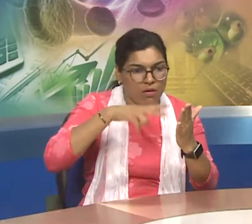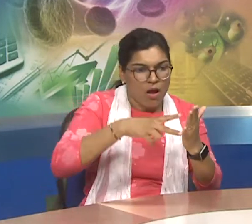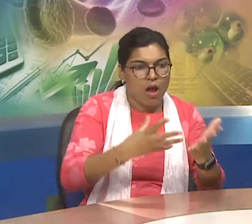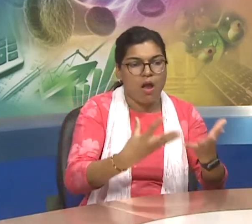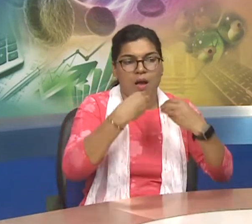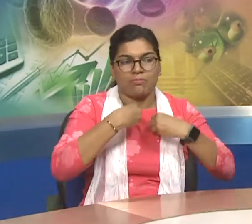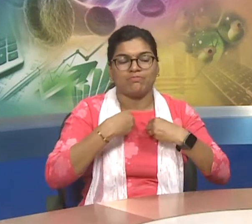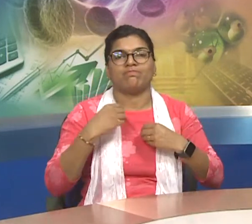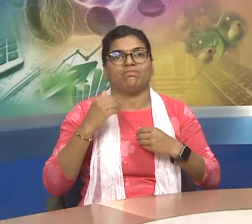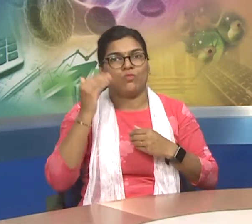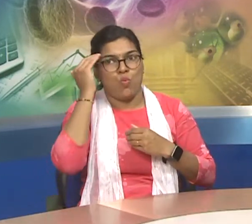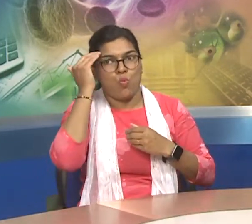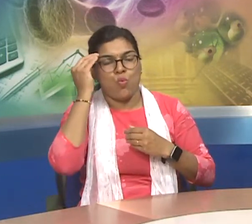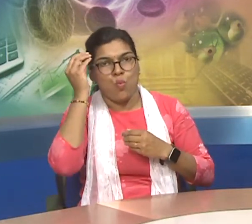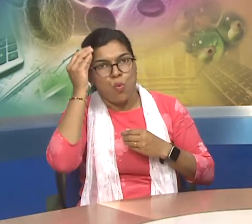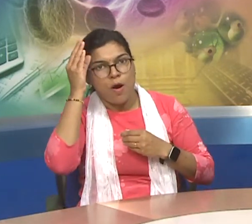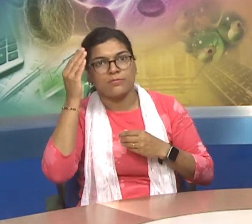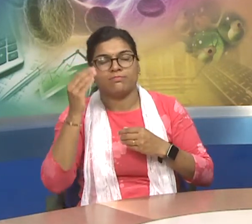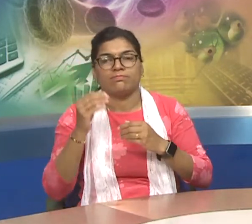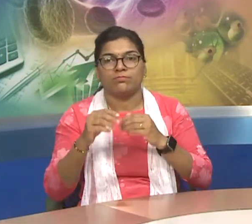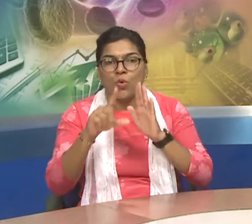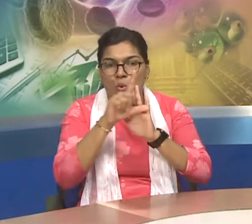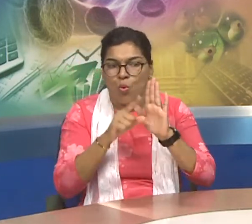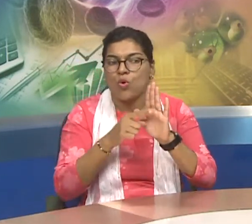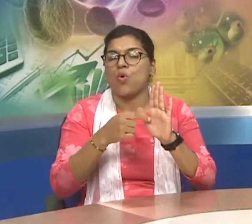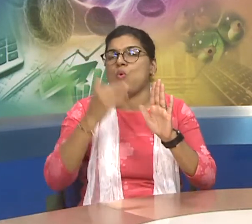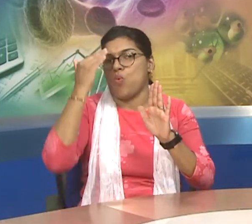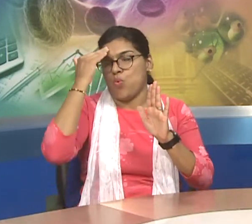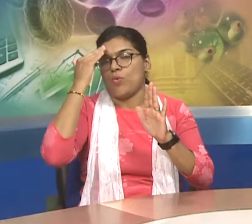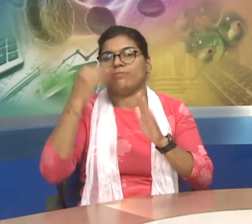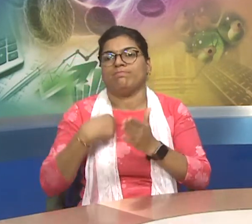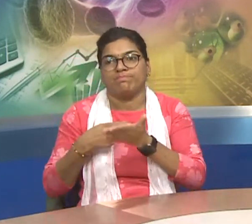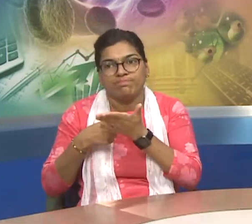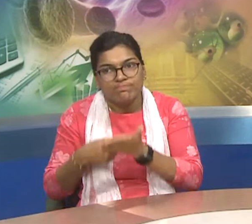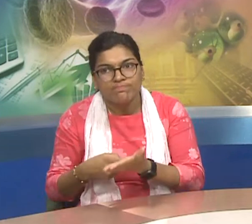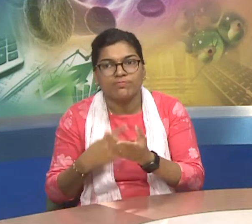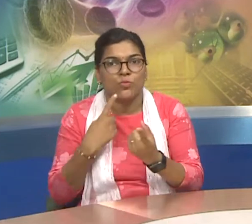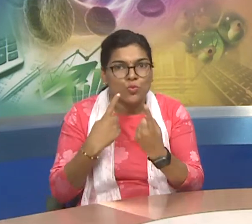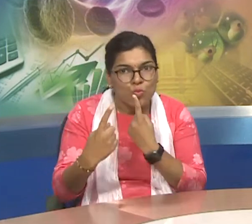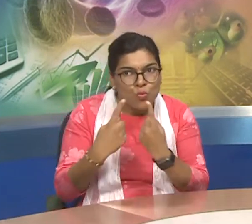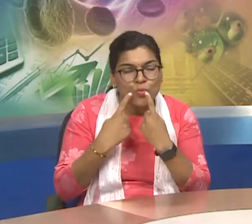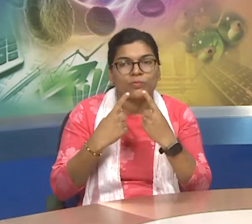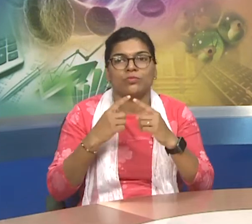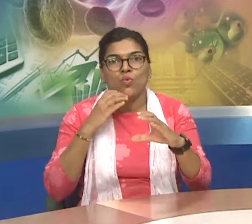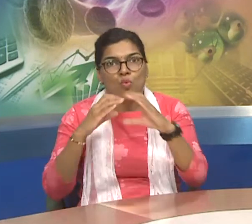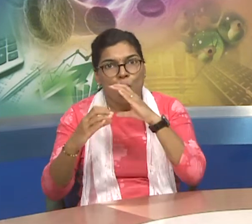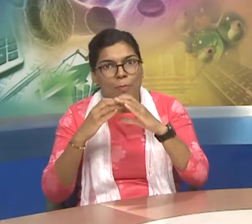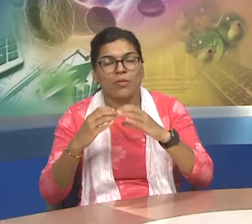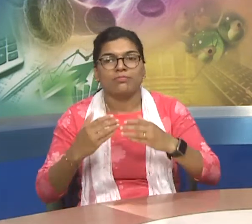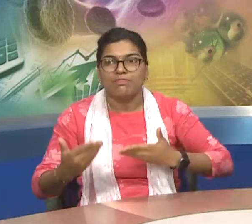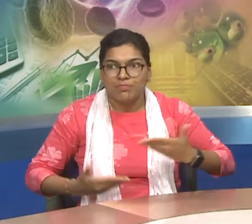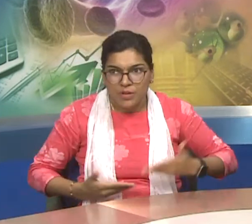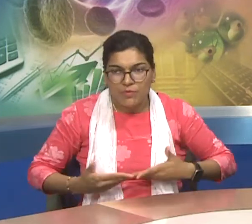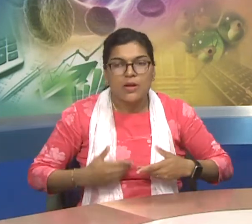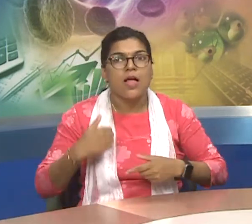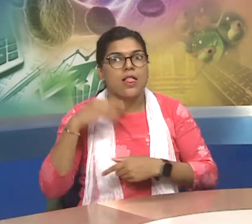the users had different approach, and nowadays they all have a very different